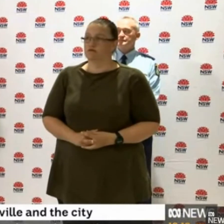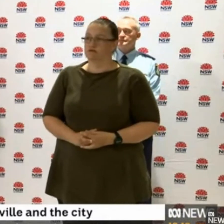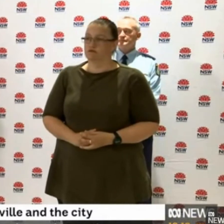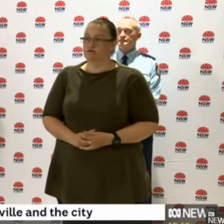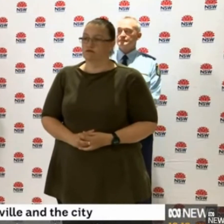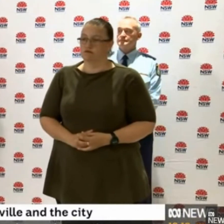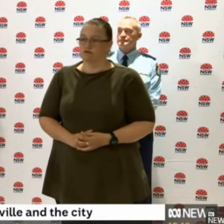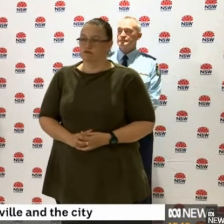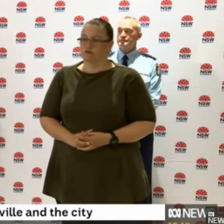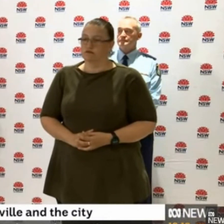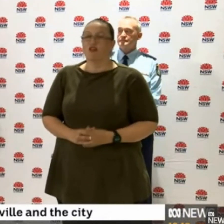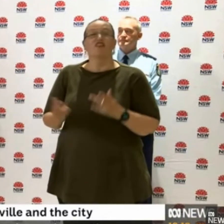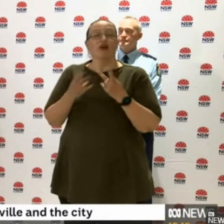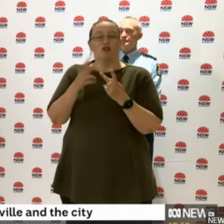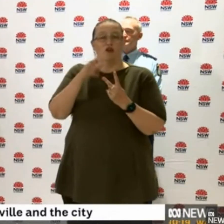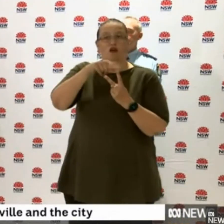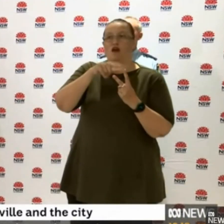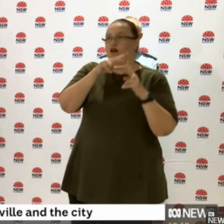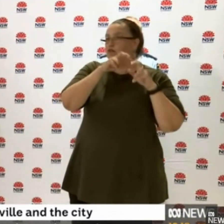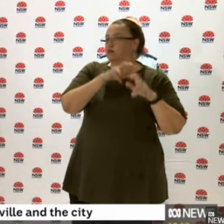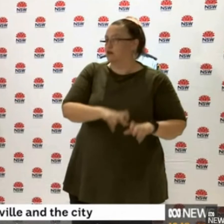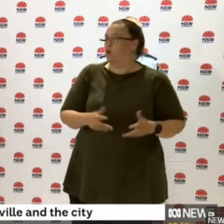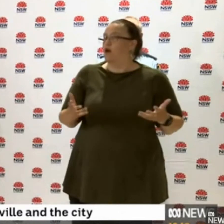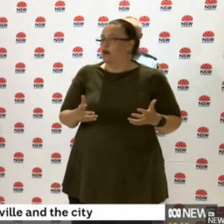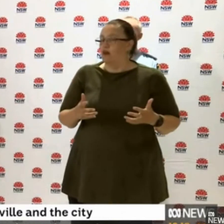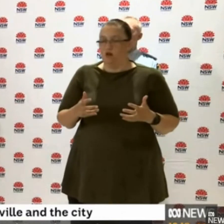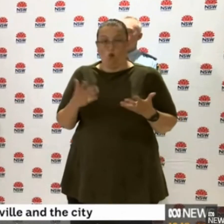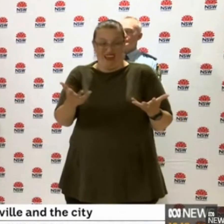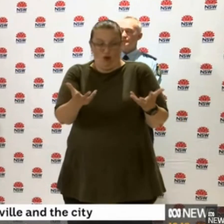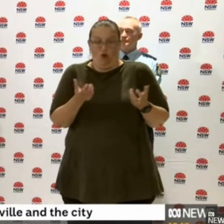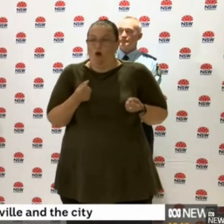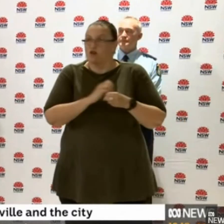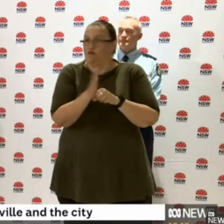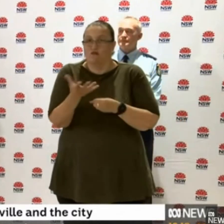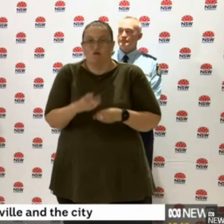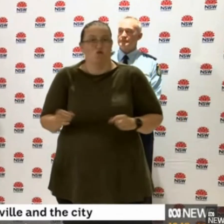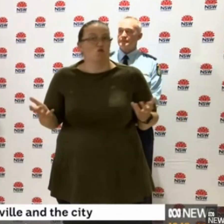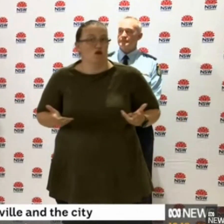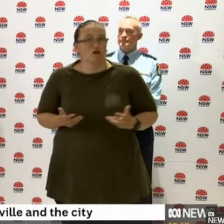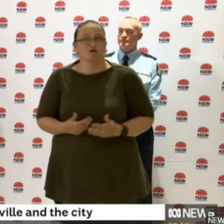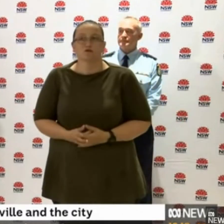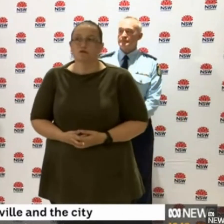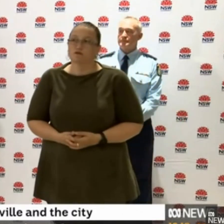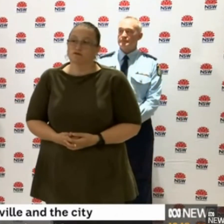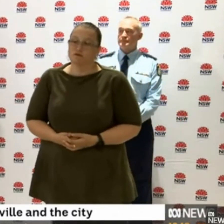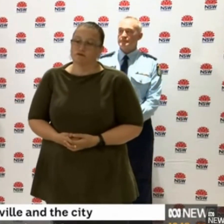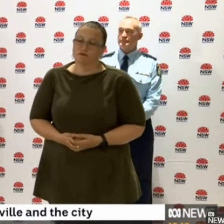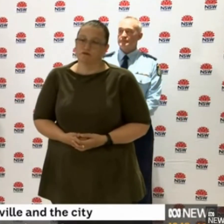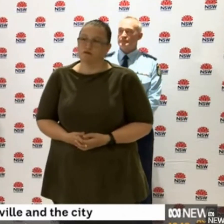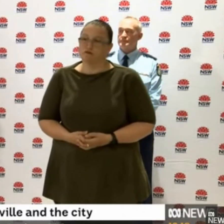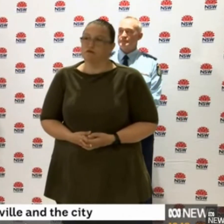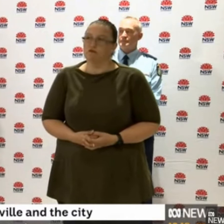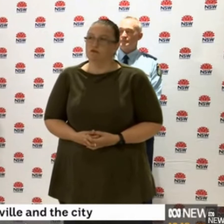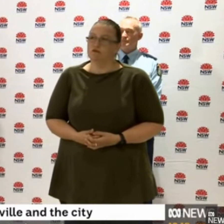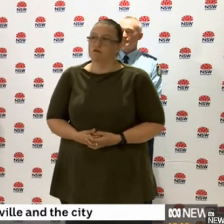aspect of the investigation is the source investigation. So this is where we're looking for how this person acquired the infection. And